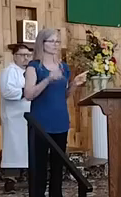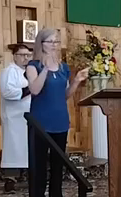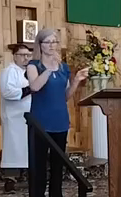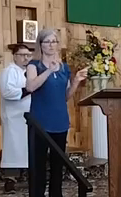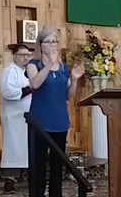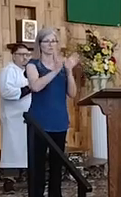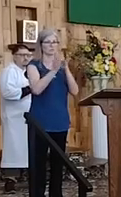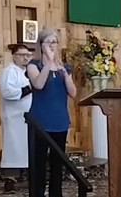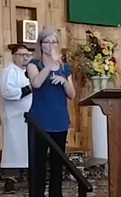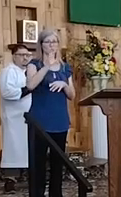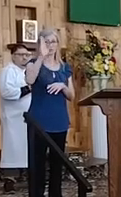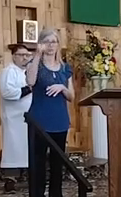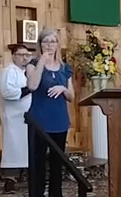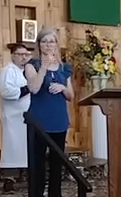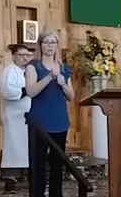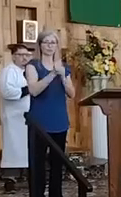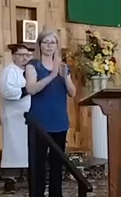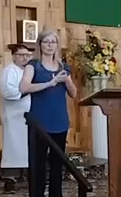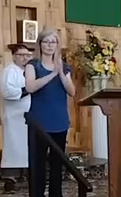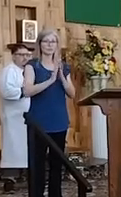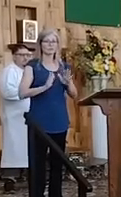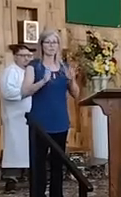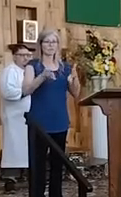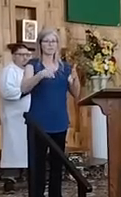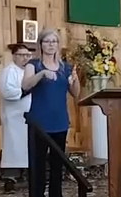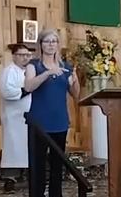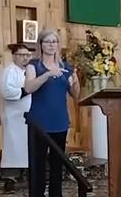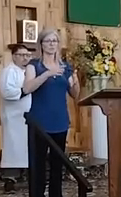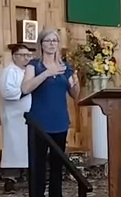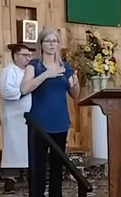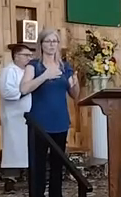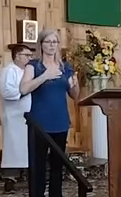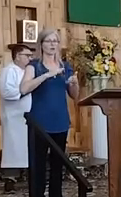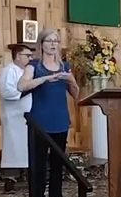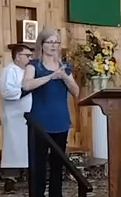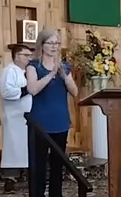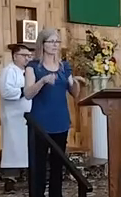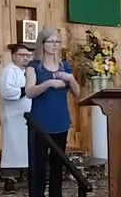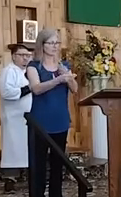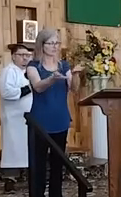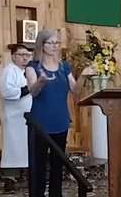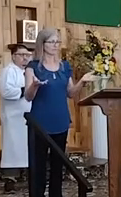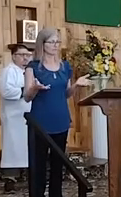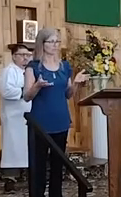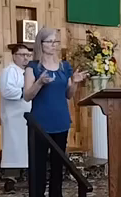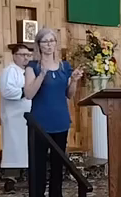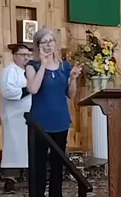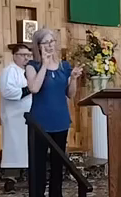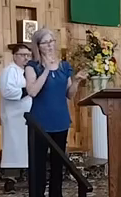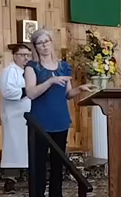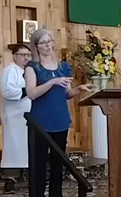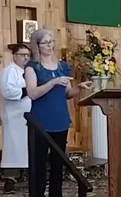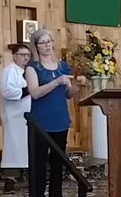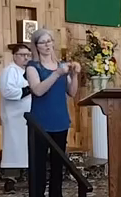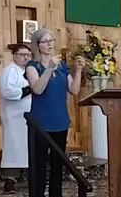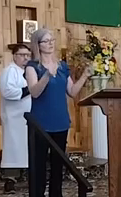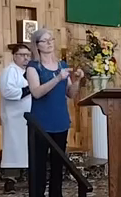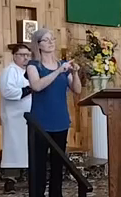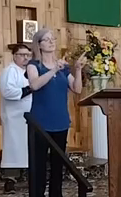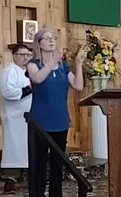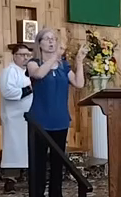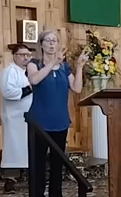Jesus Christ, who said to your apostles, "Peace I leave you, my peace I give you. Look not on our sins,